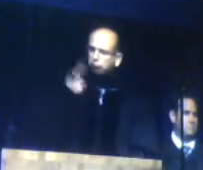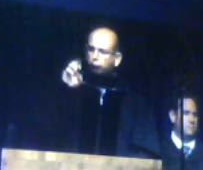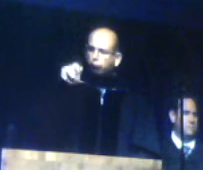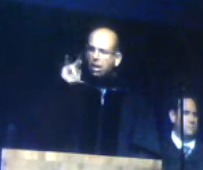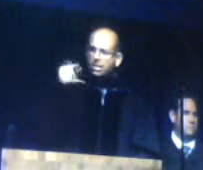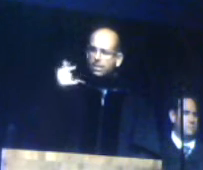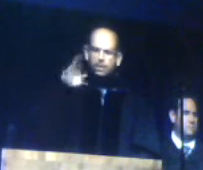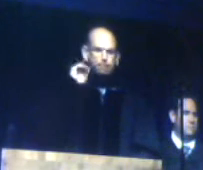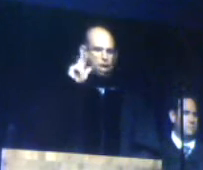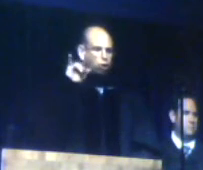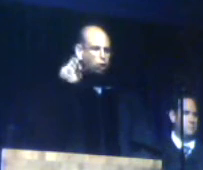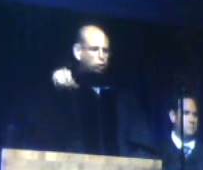broken barriers,